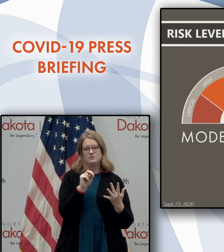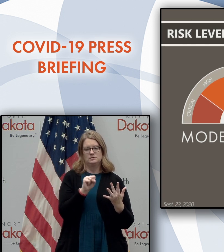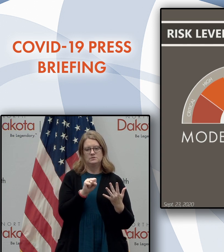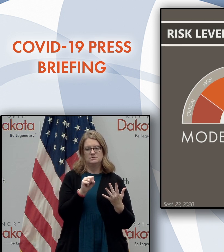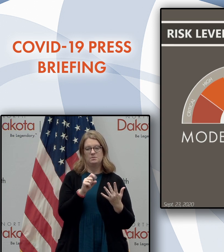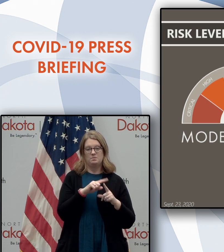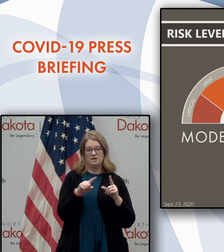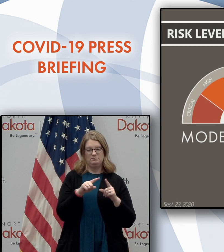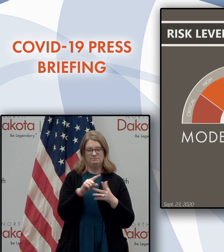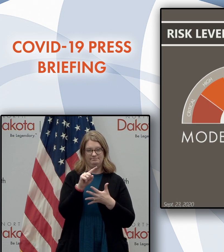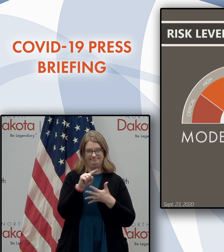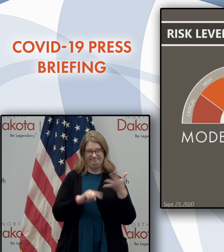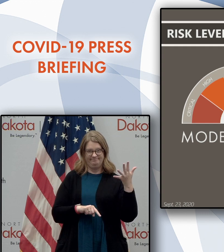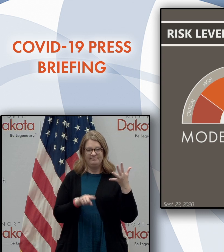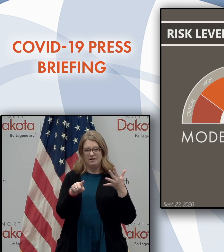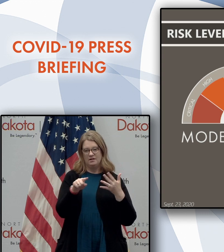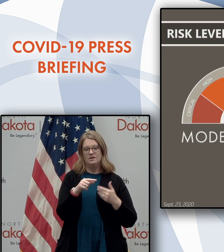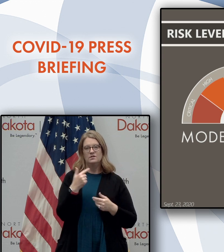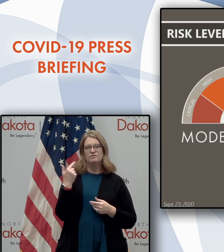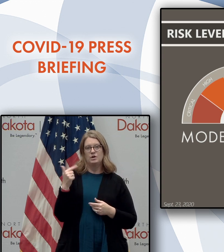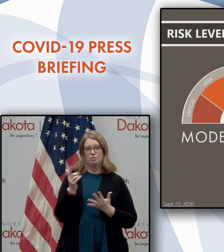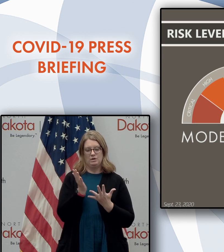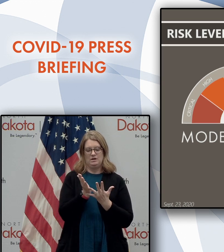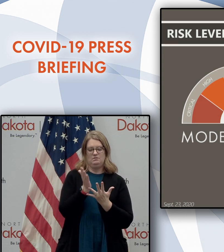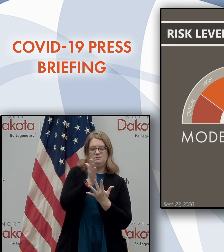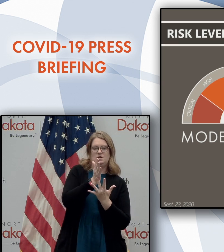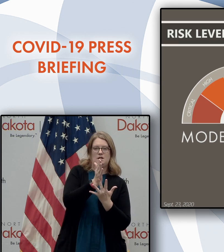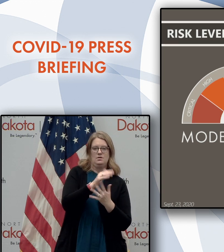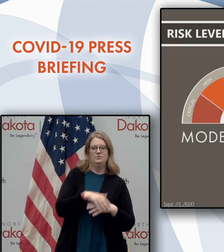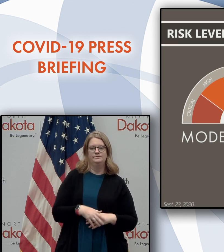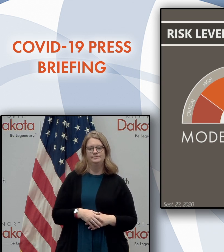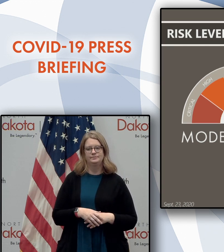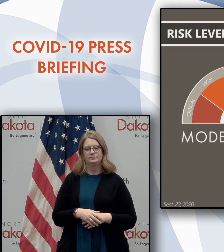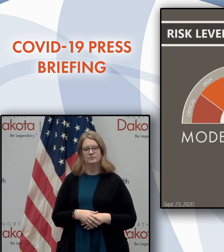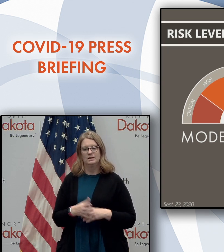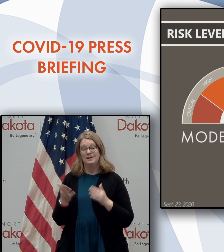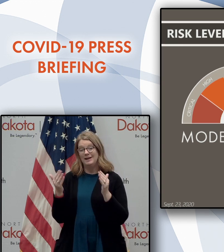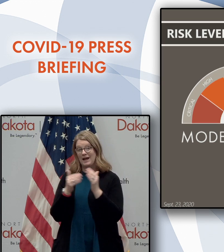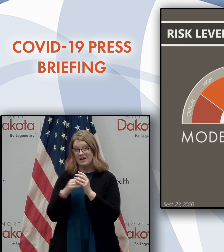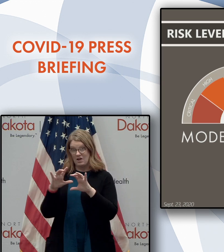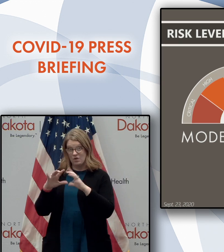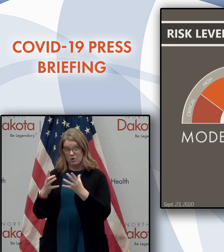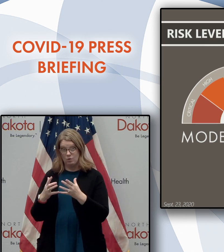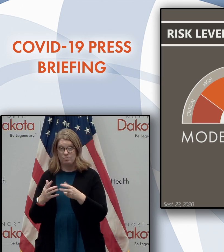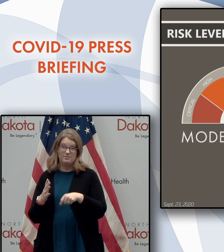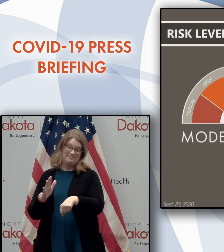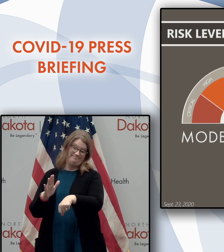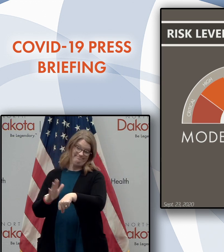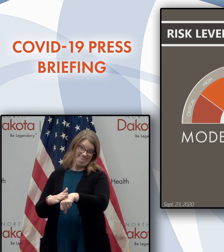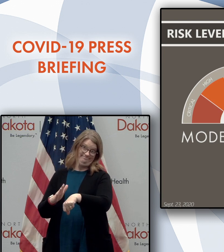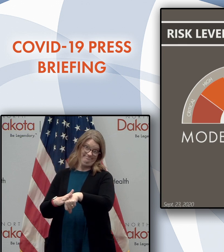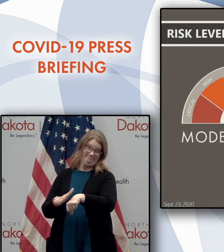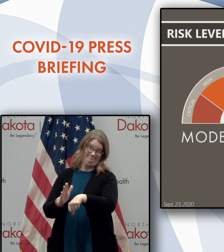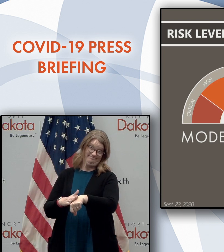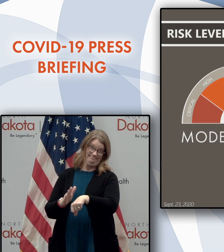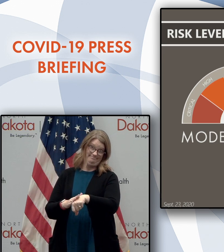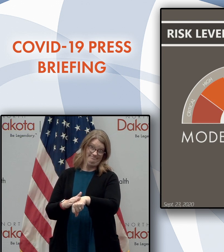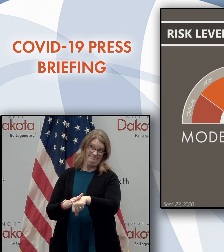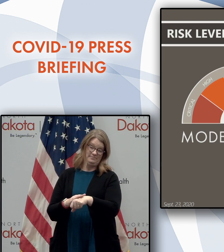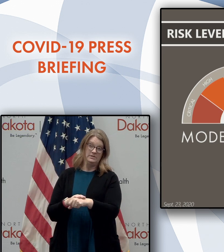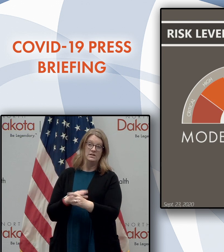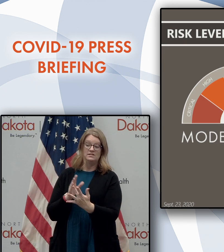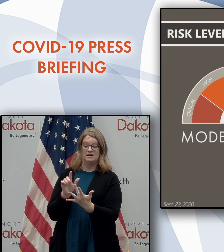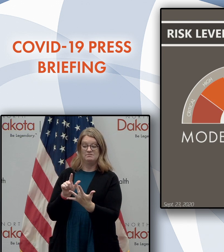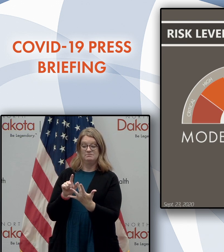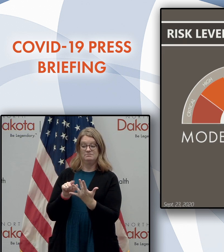green to yellow. And then we've got another group that we want to sort of put a caution flag up, and these are yellows